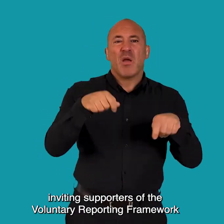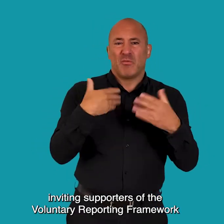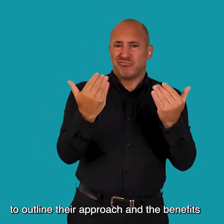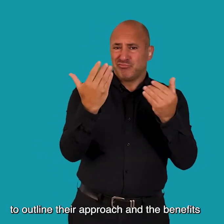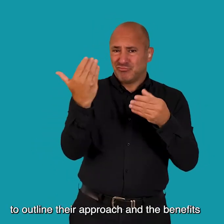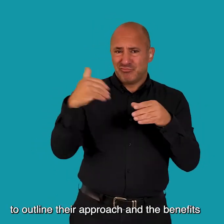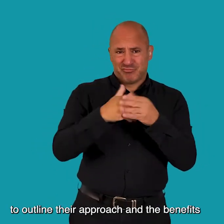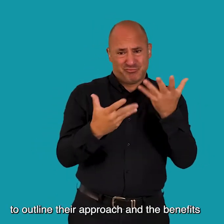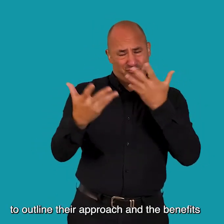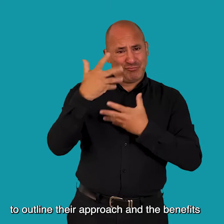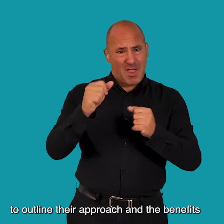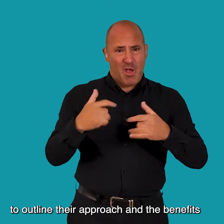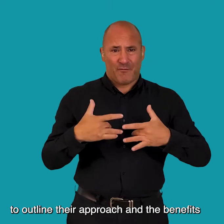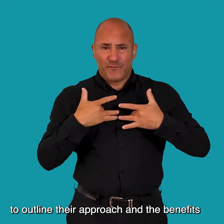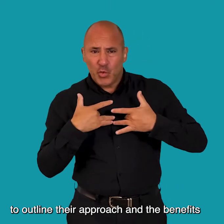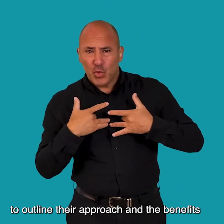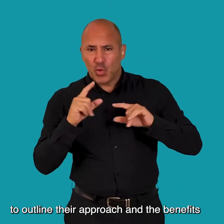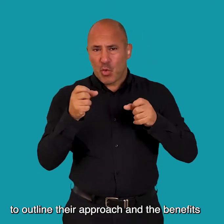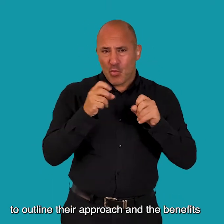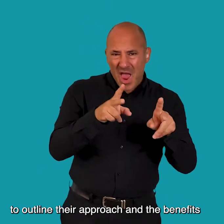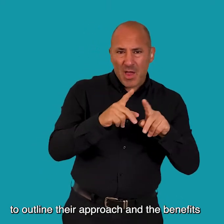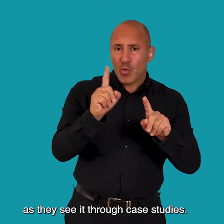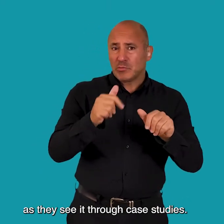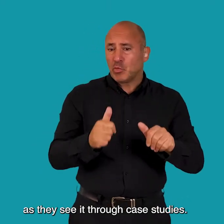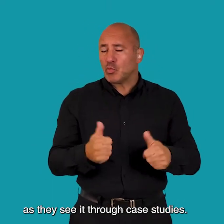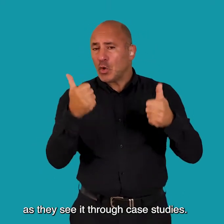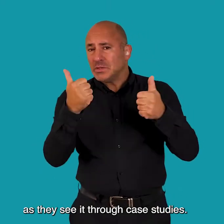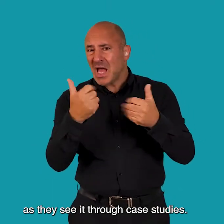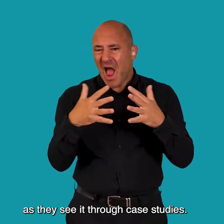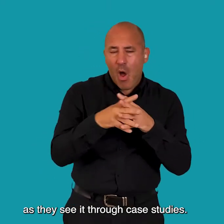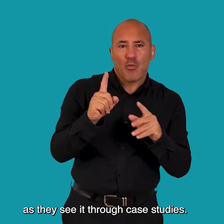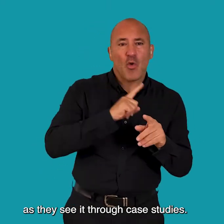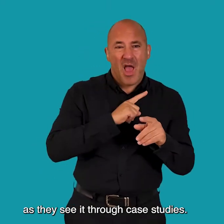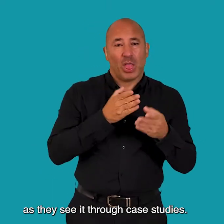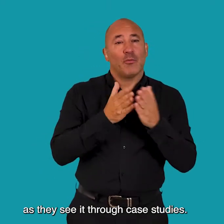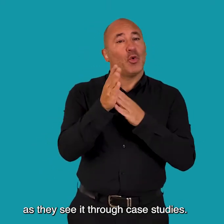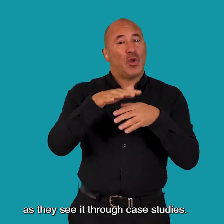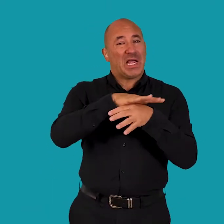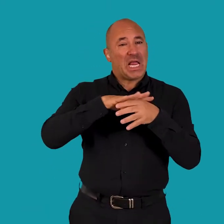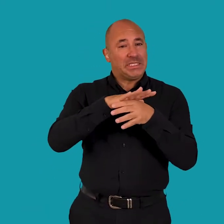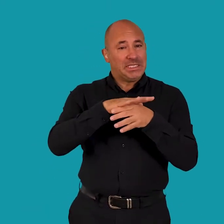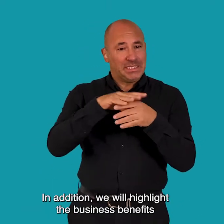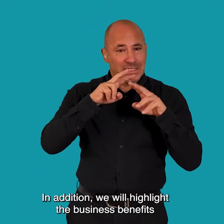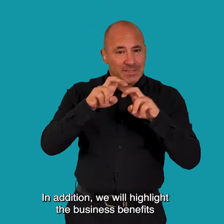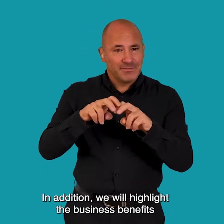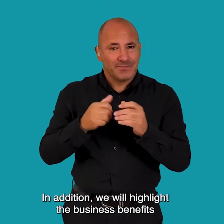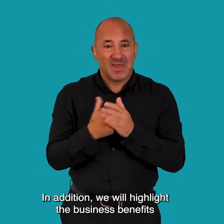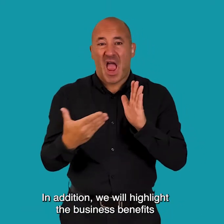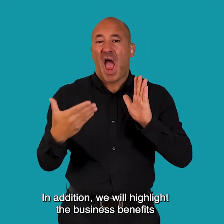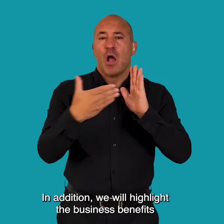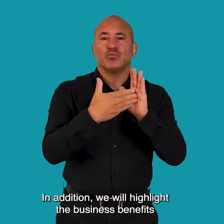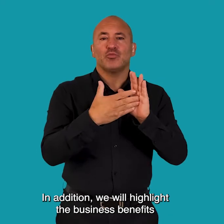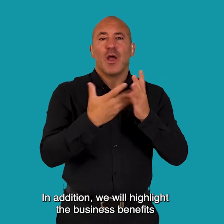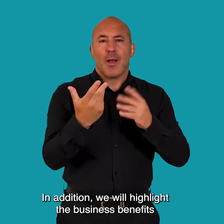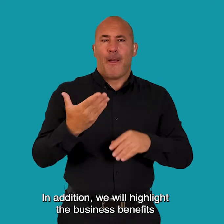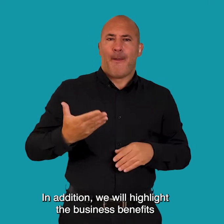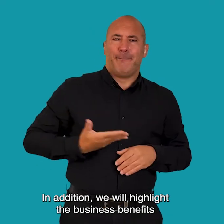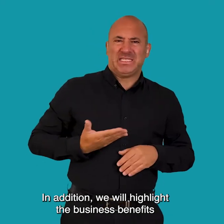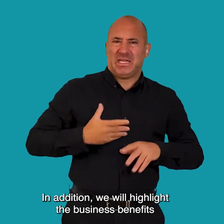to outline their approach and the benefits as they see it through case studies. In addition, we will highlight the business